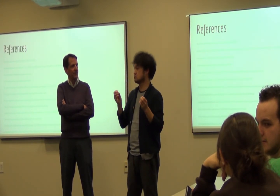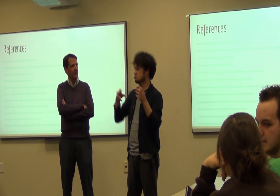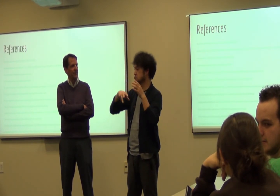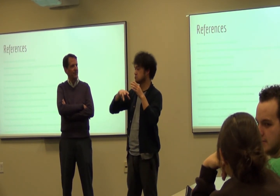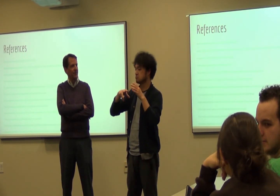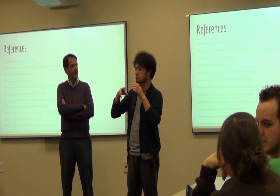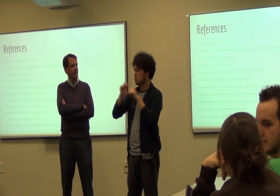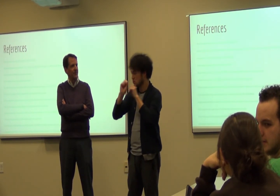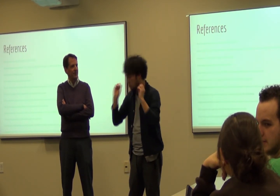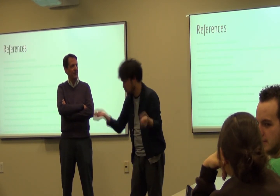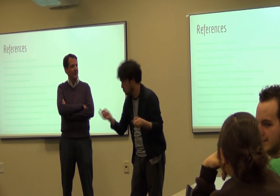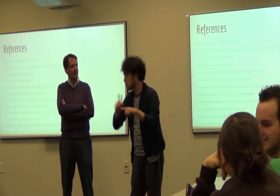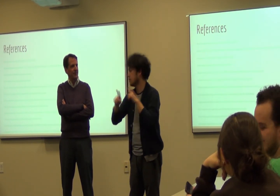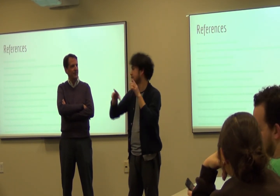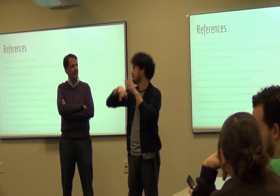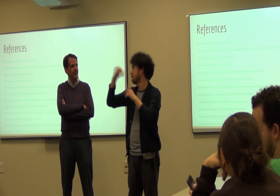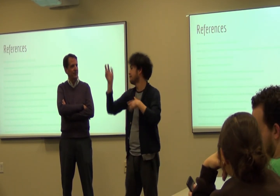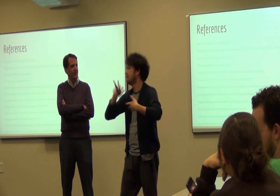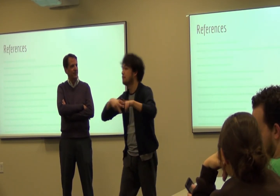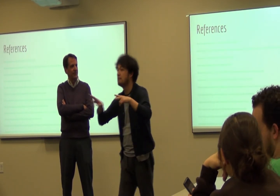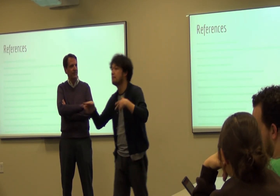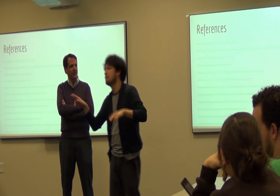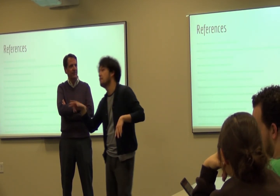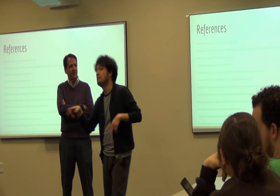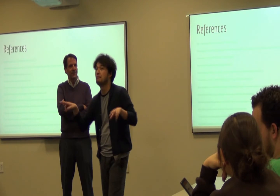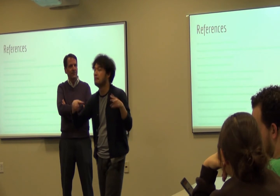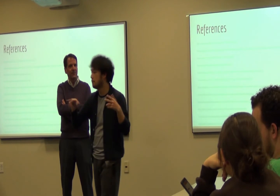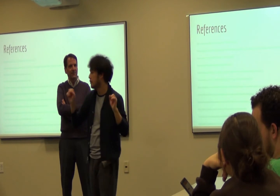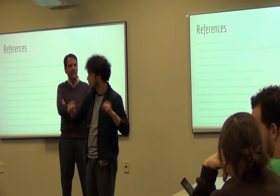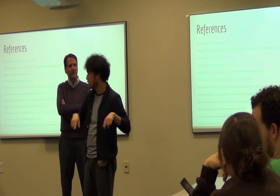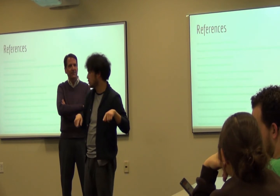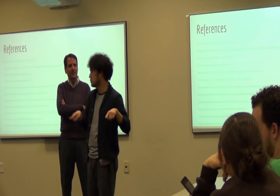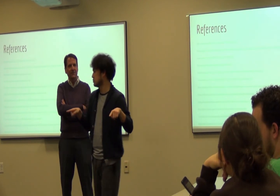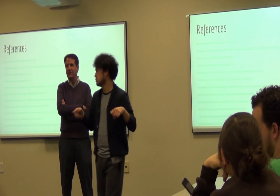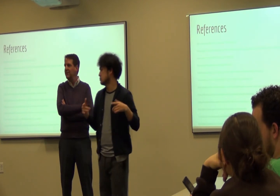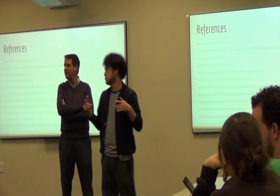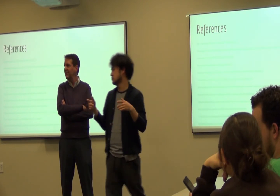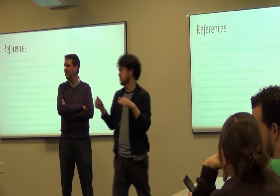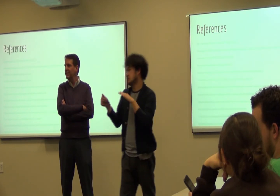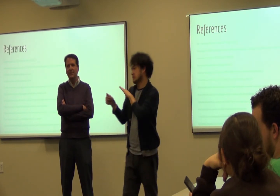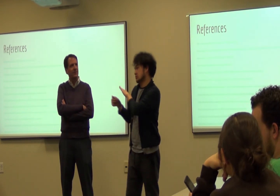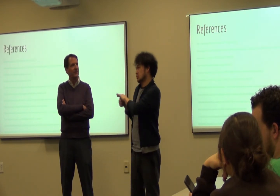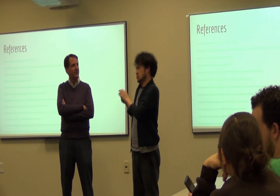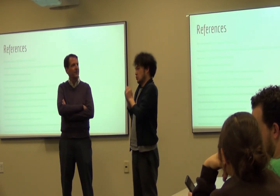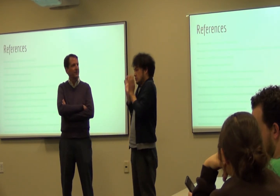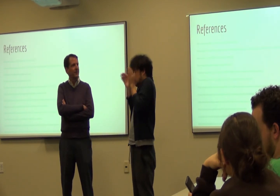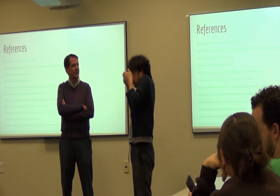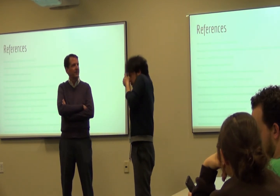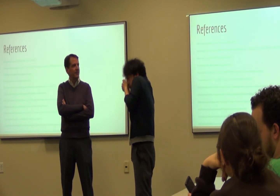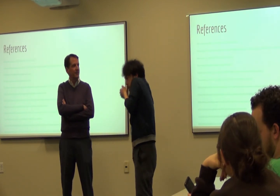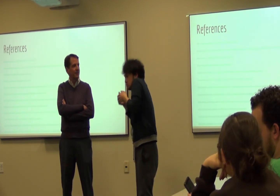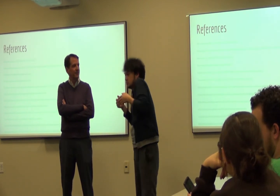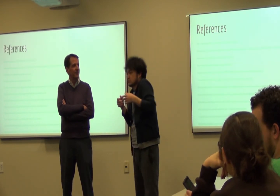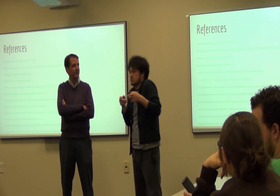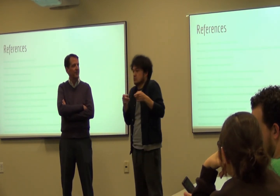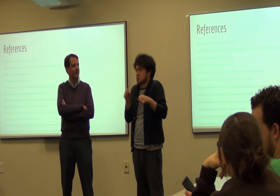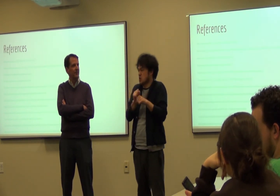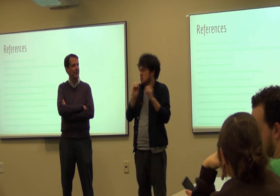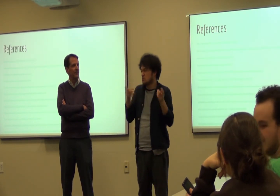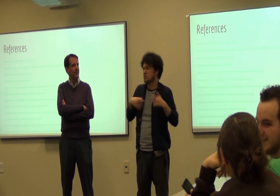go outside. Whereas eat means, you know, they don't have a job, but they still, you know, will go outside and do